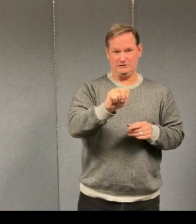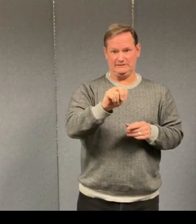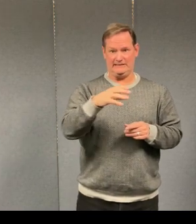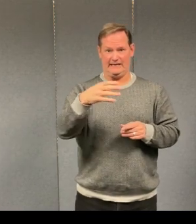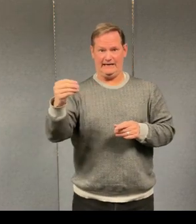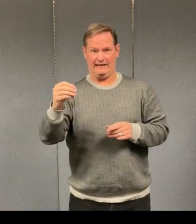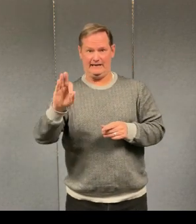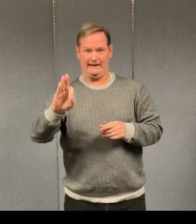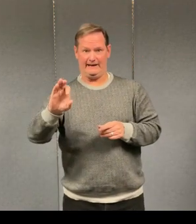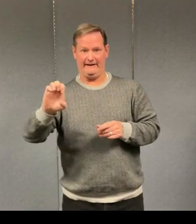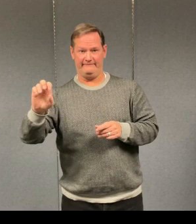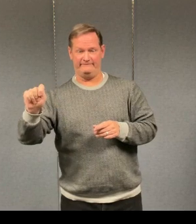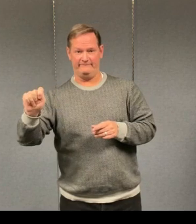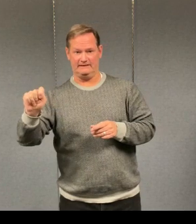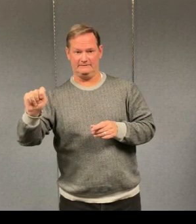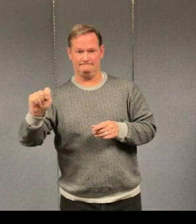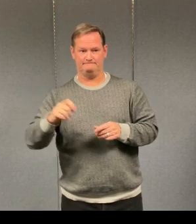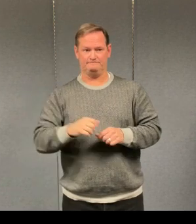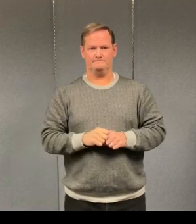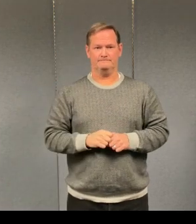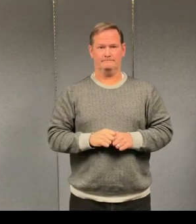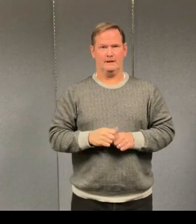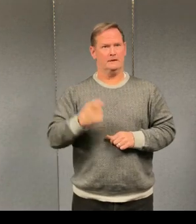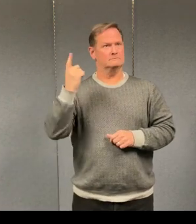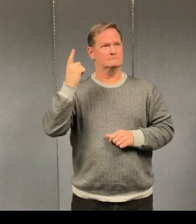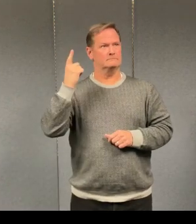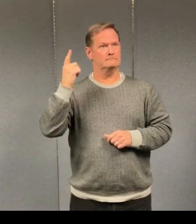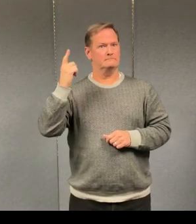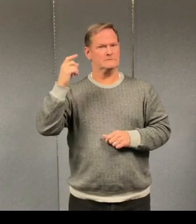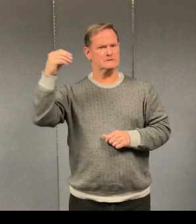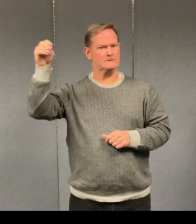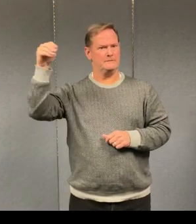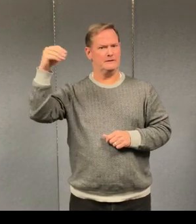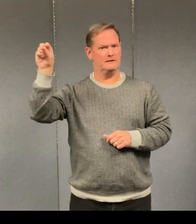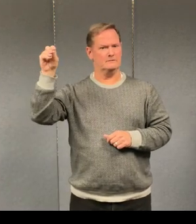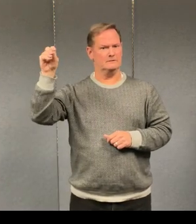Oops, there's the bell. We'll just have to pick up where we left off tomorrow.